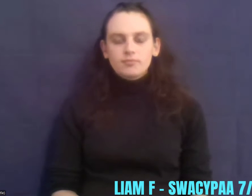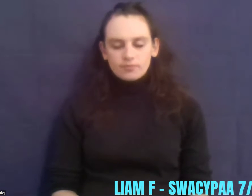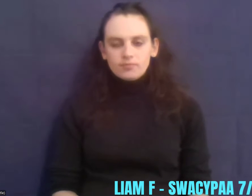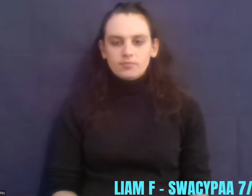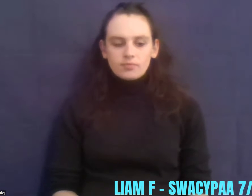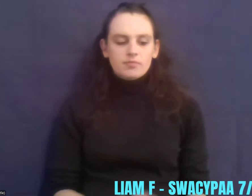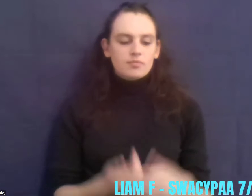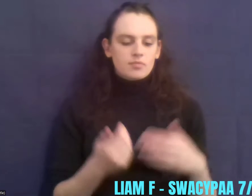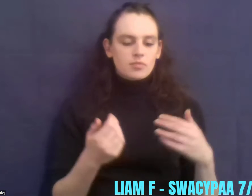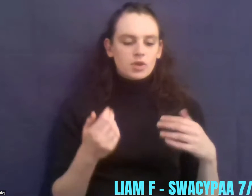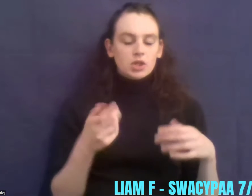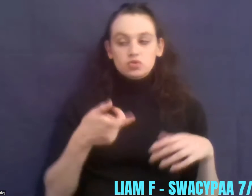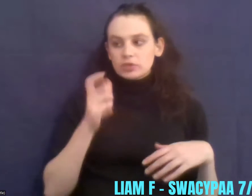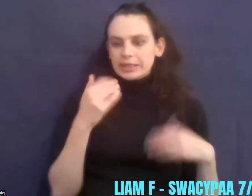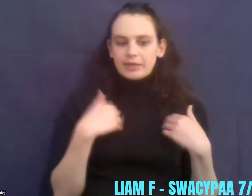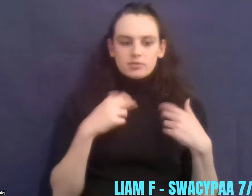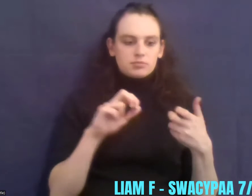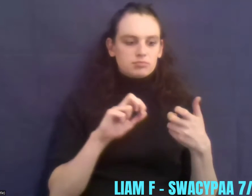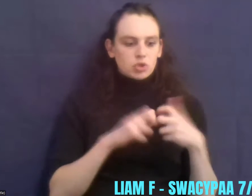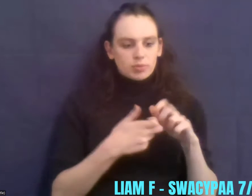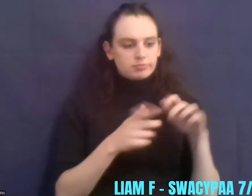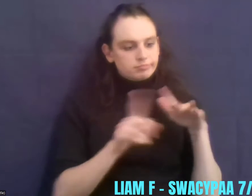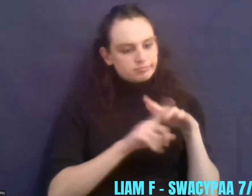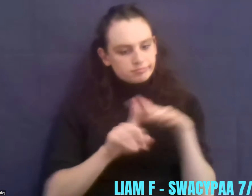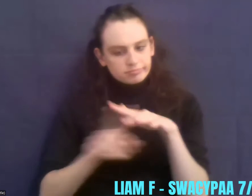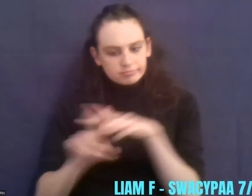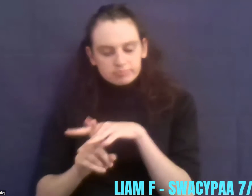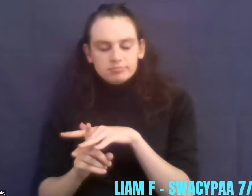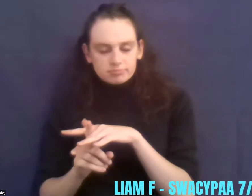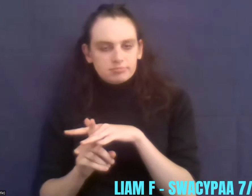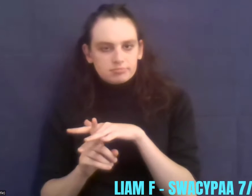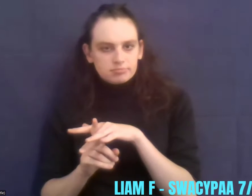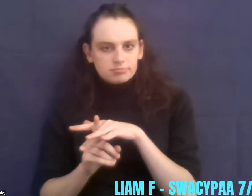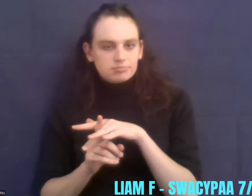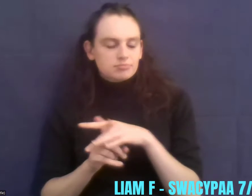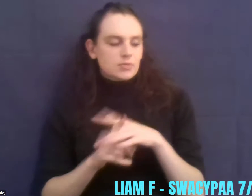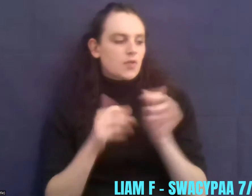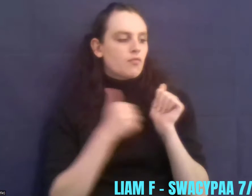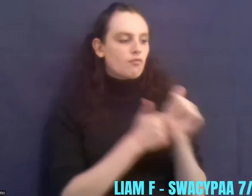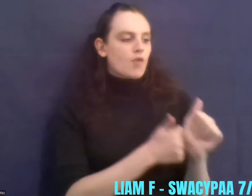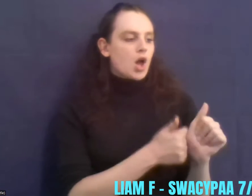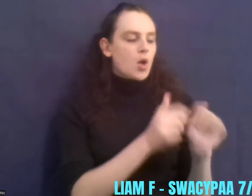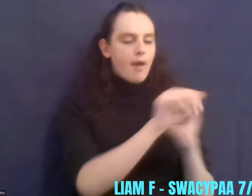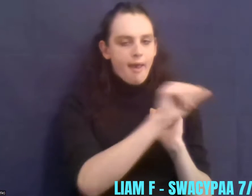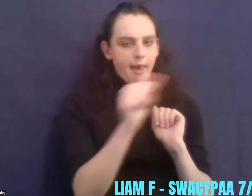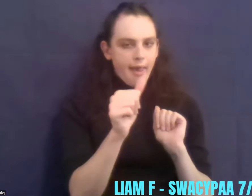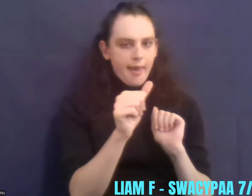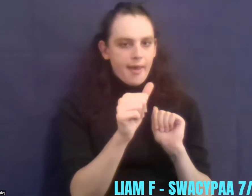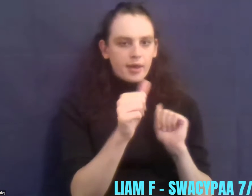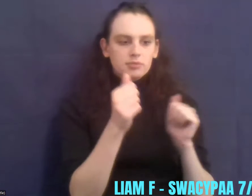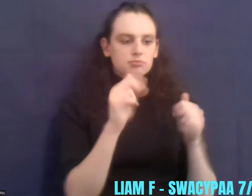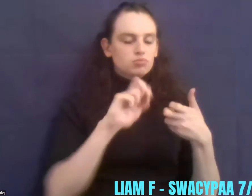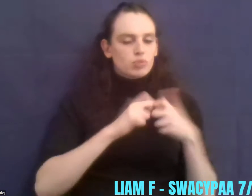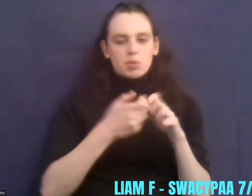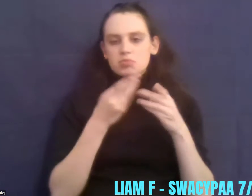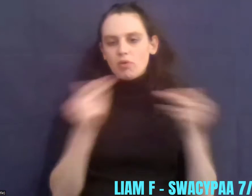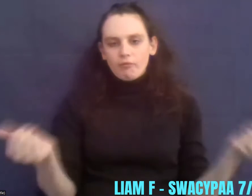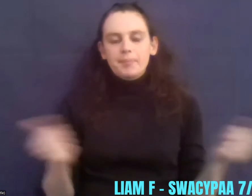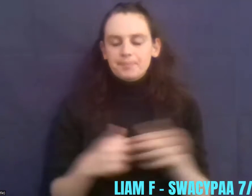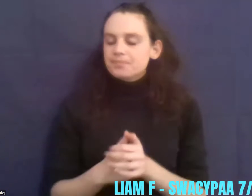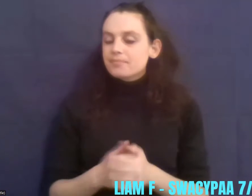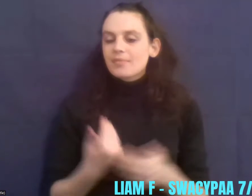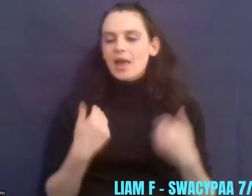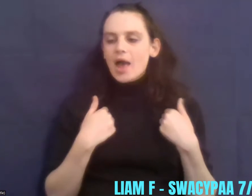up for me the last couple of years, which have certainly had their ups and downs and plenty of hardship.